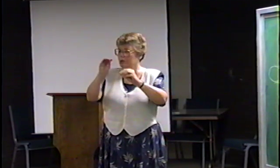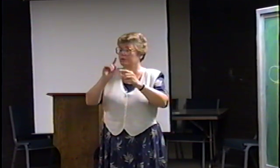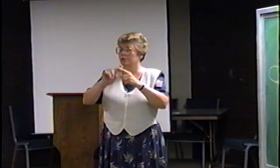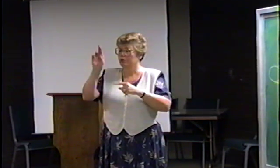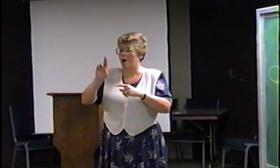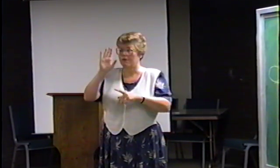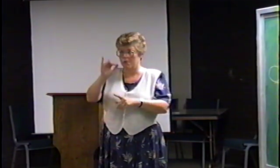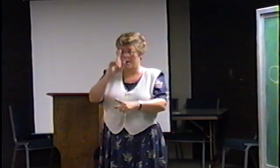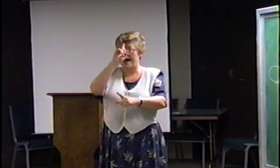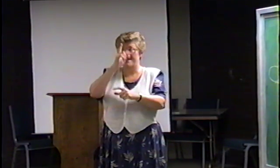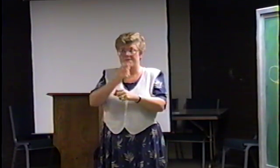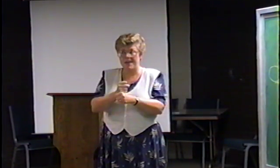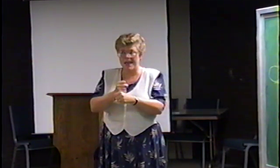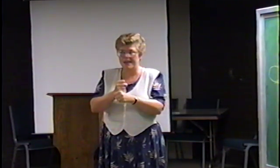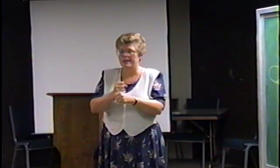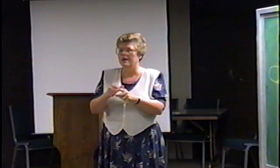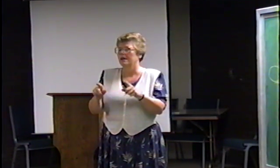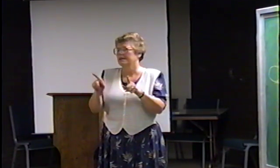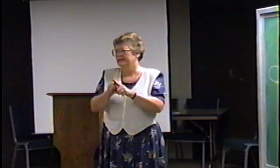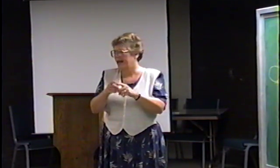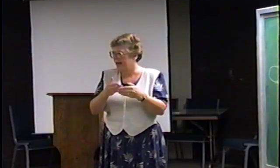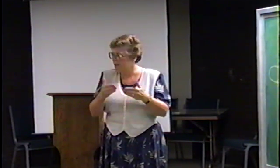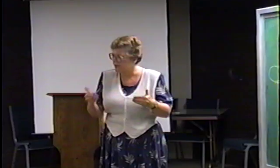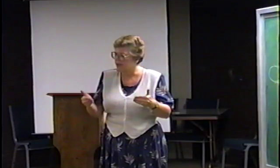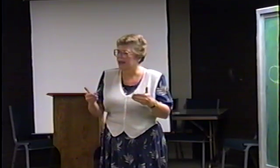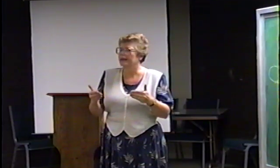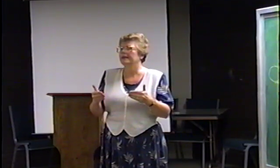Move to walk by sin. Same thing.